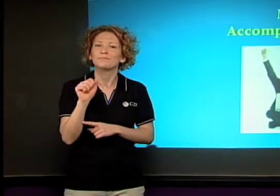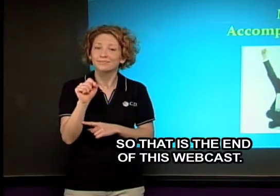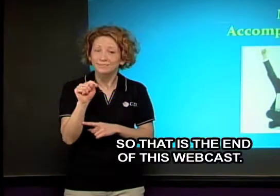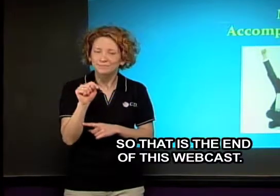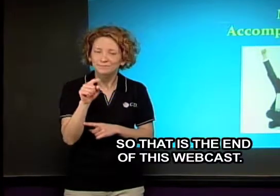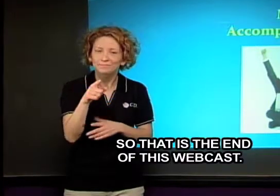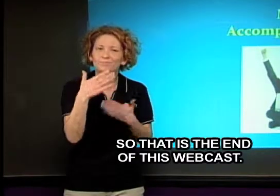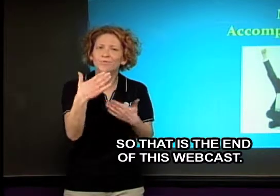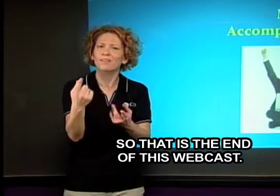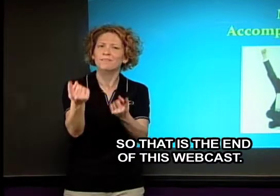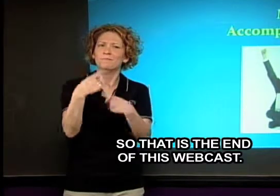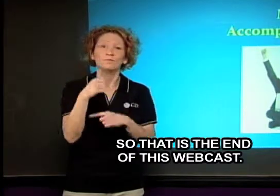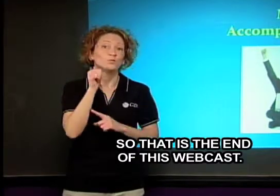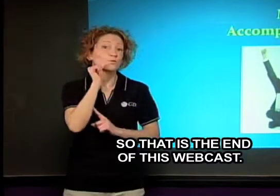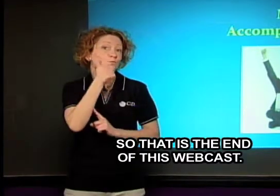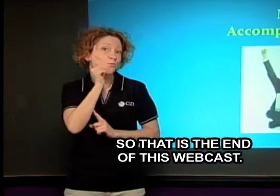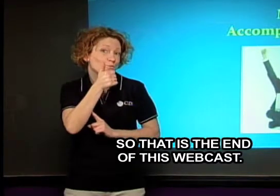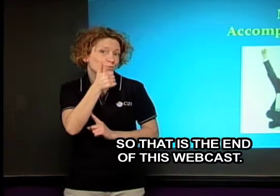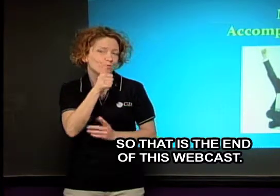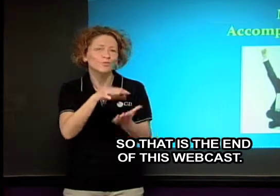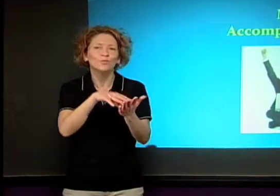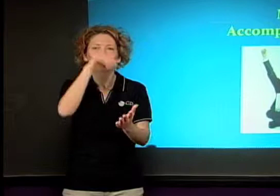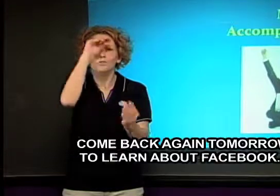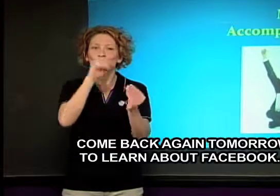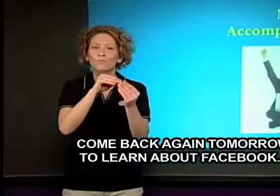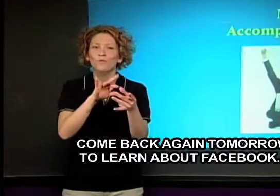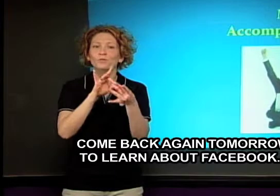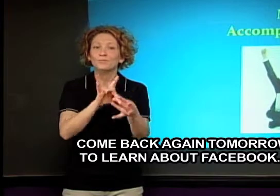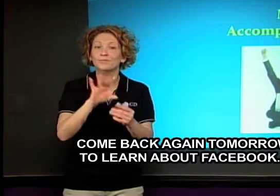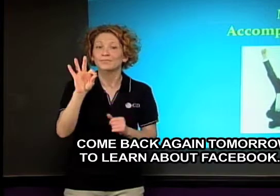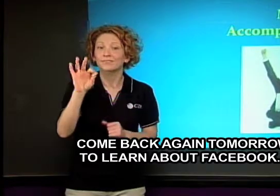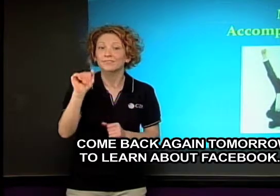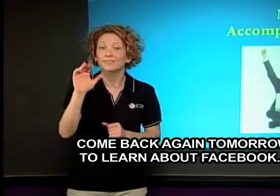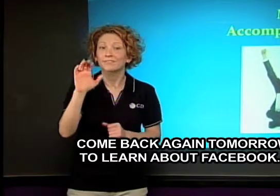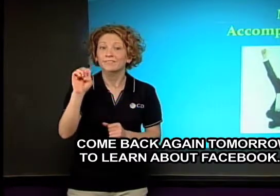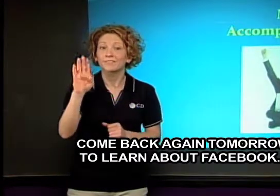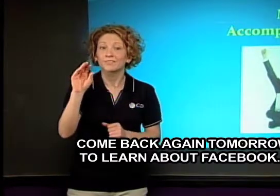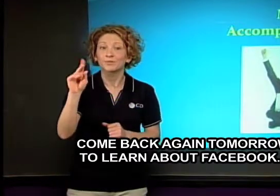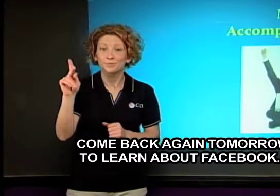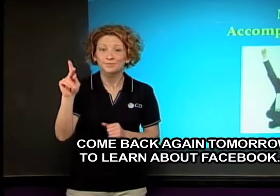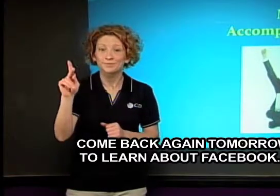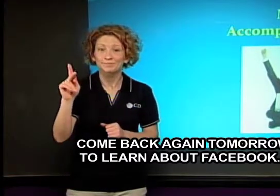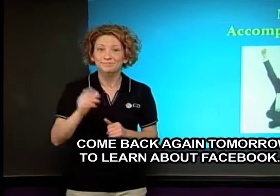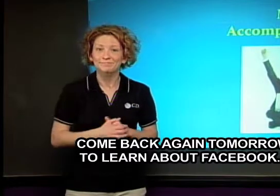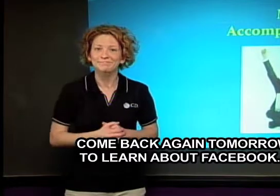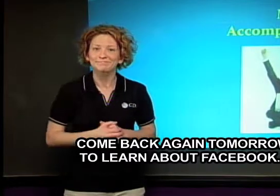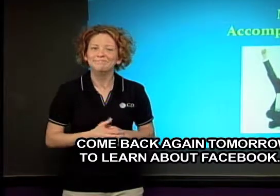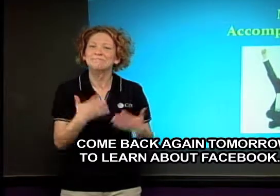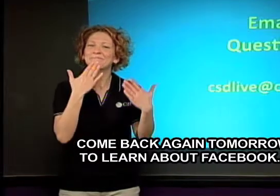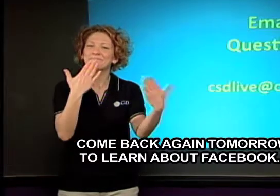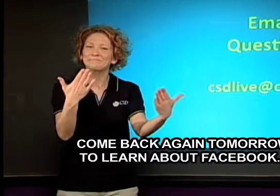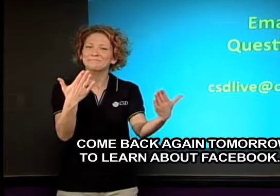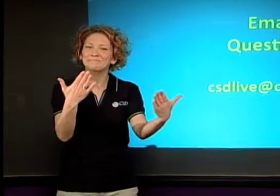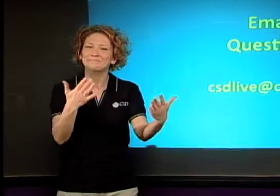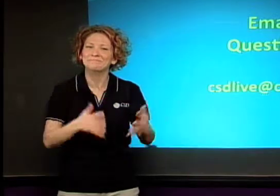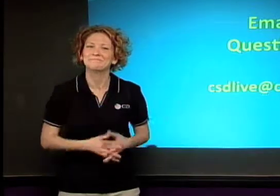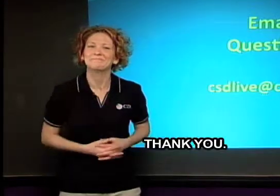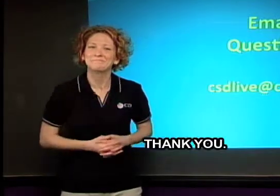So that is the end of this webcast. Come back again tomorrow to learn about Facebook. Thank